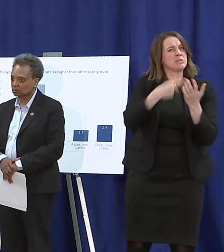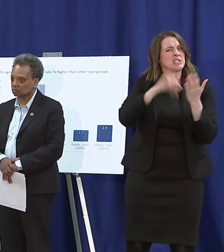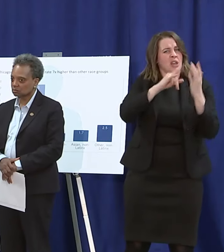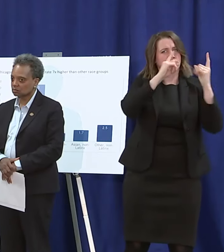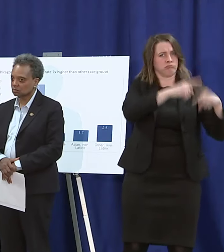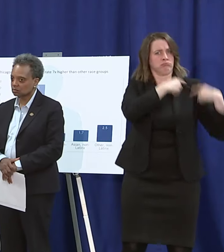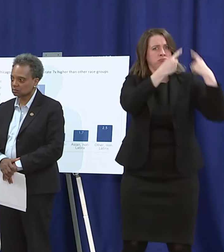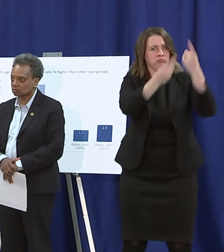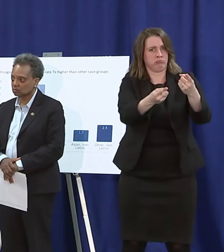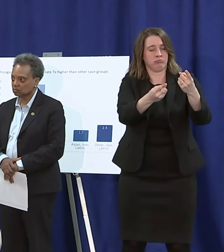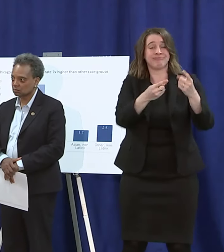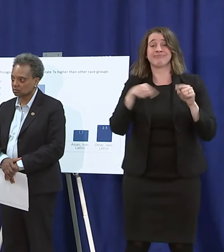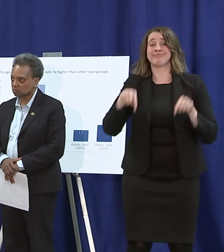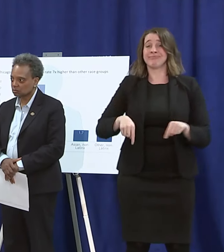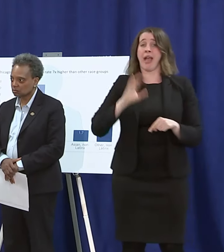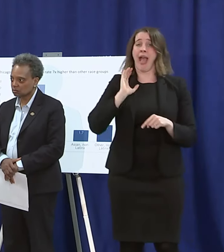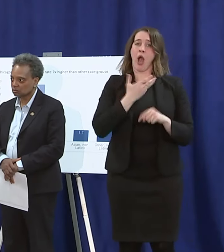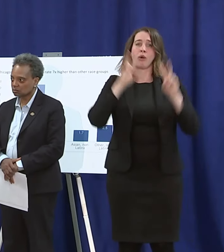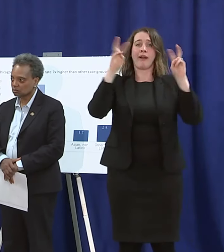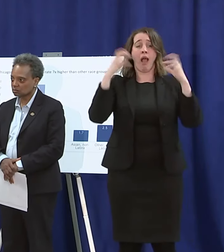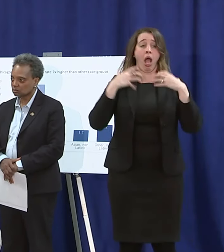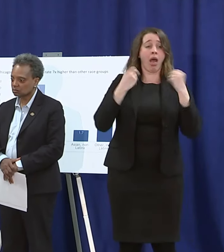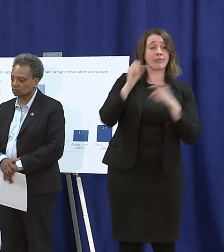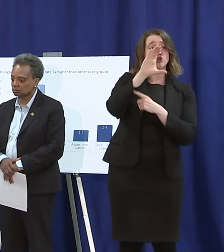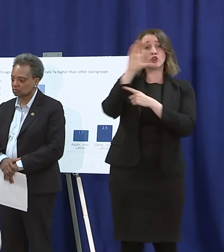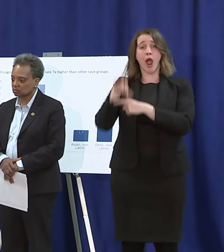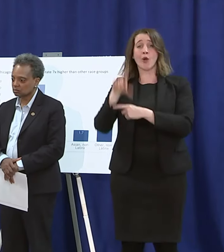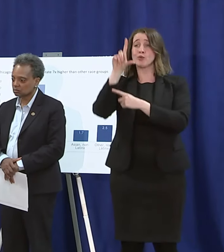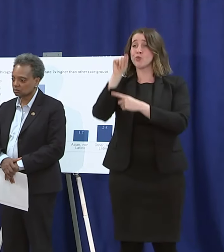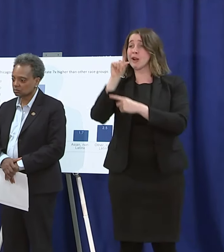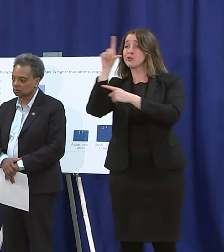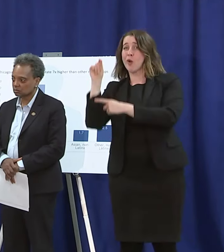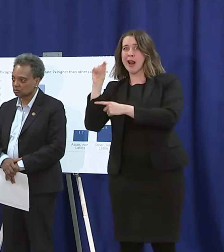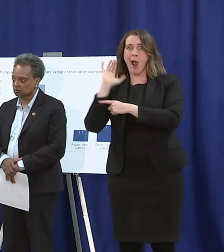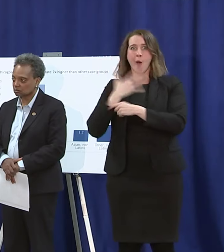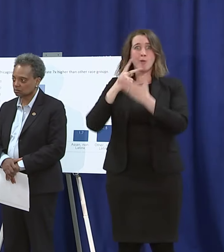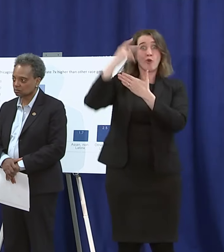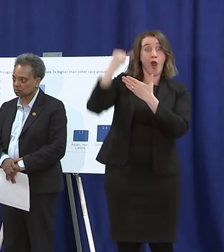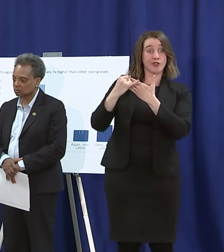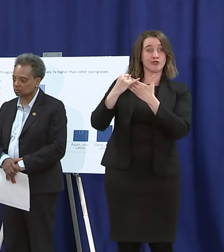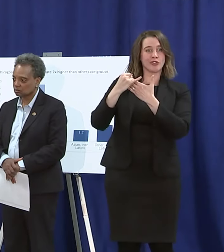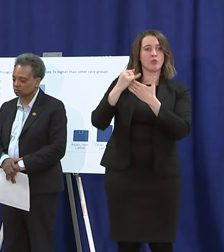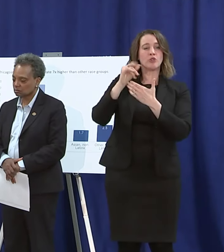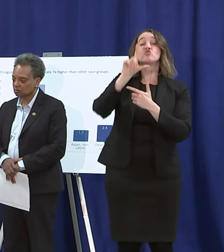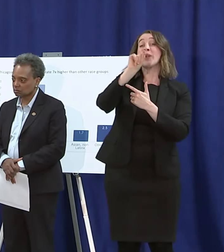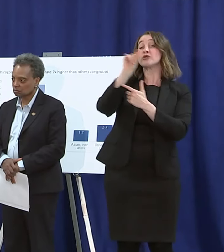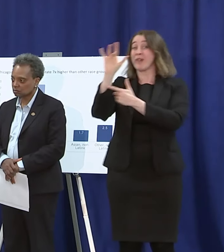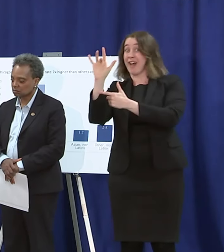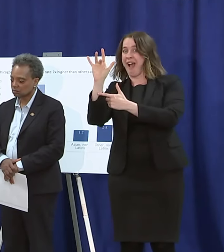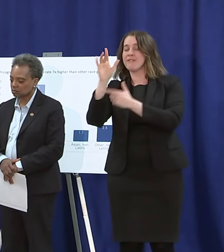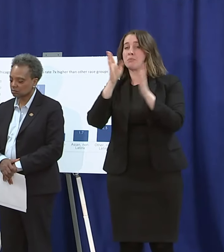As part of our Healthy Chicago 2025 plan, we've really highlighted it around the